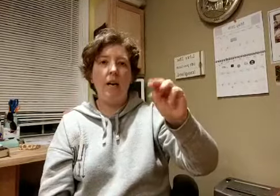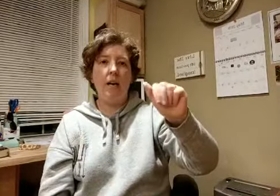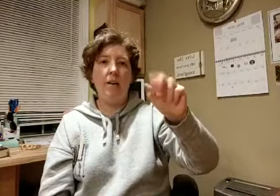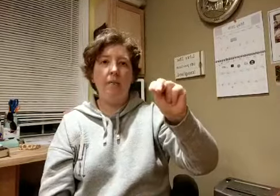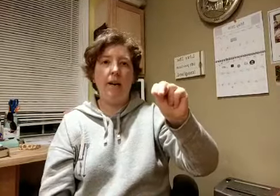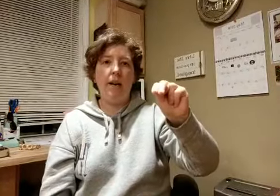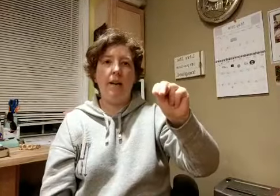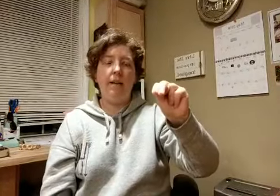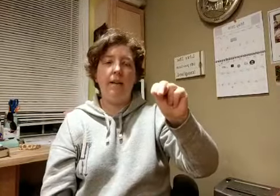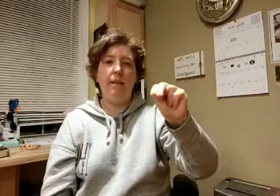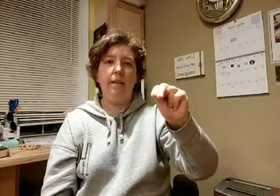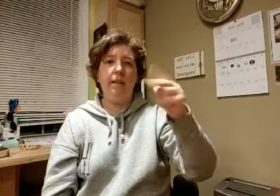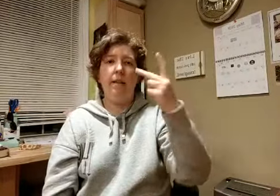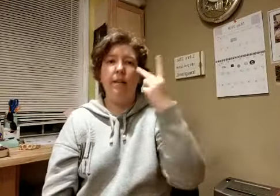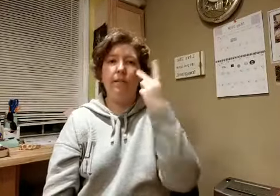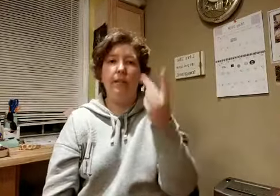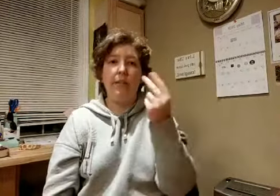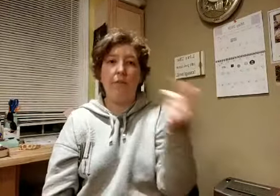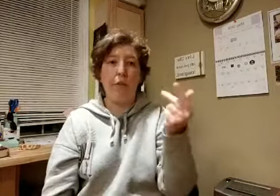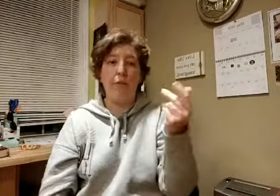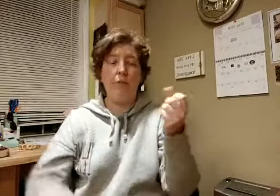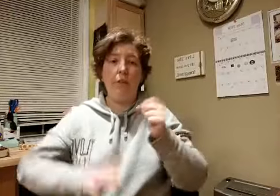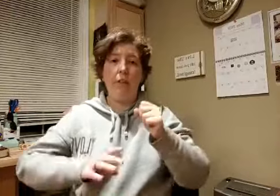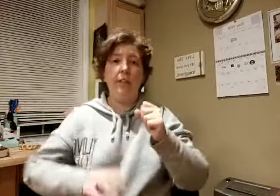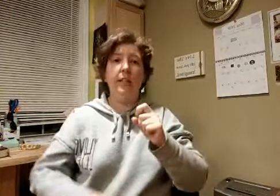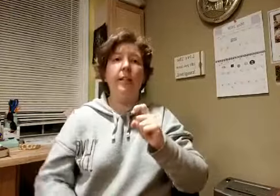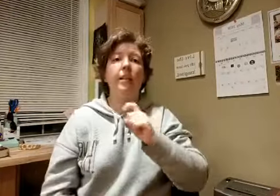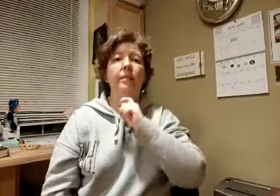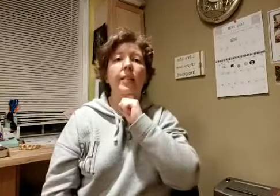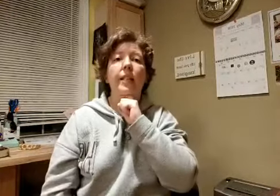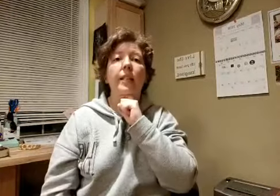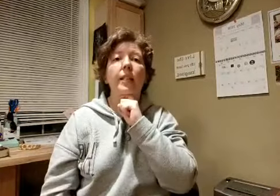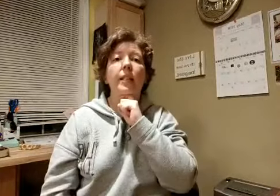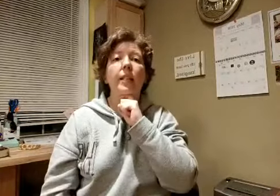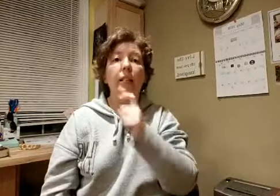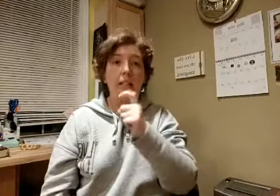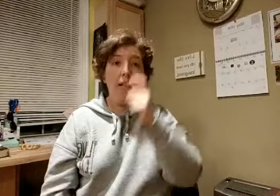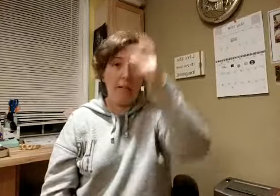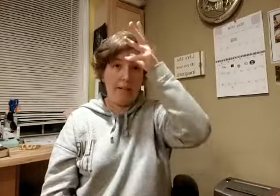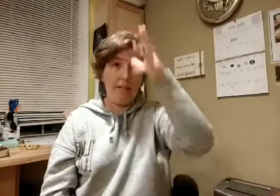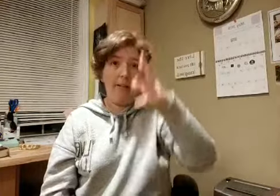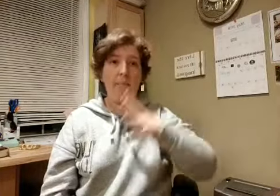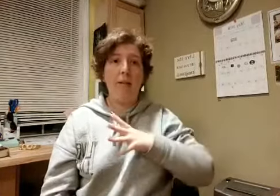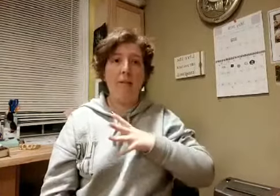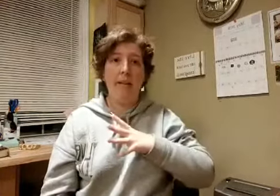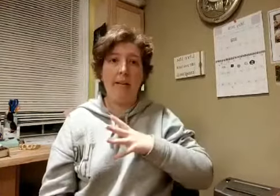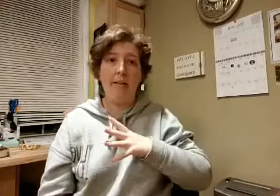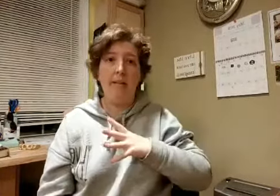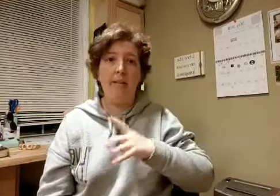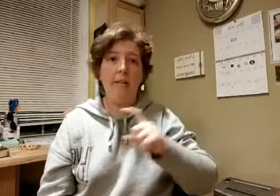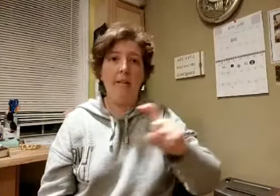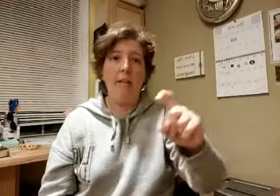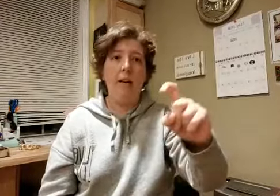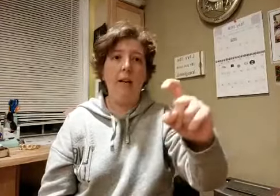Iron Man. I've seen a few for it. I've seen iron plus man. Iron is